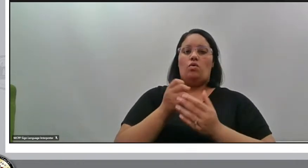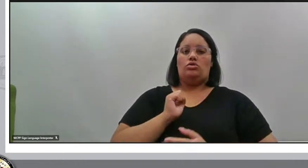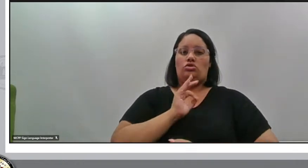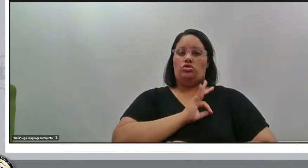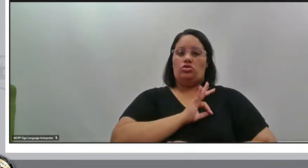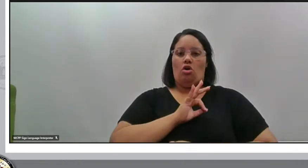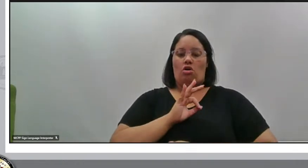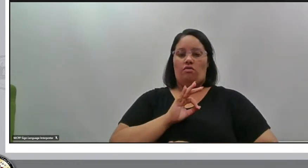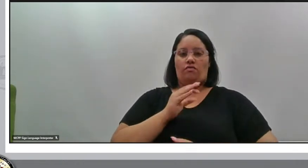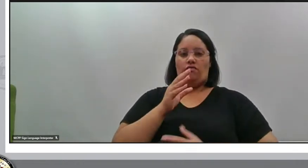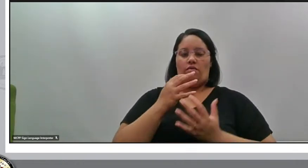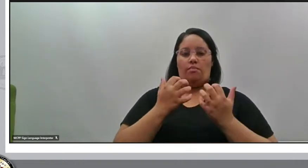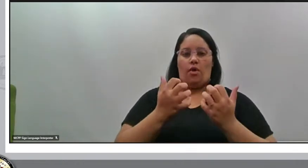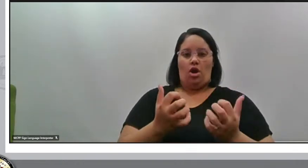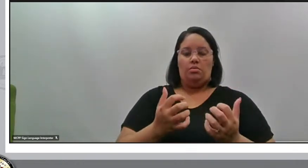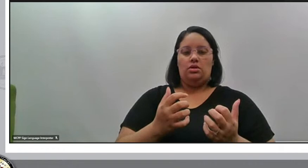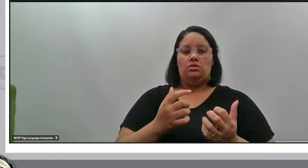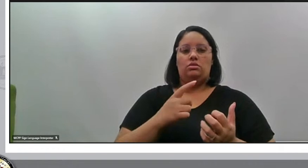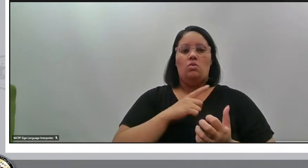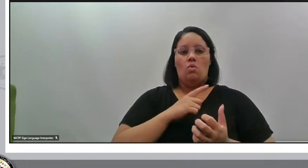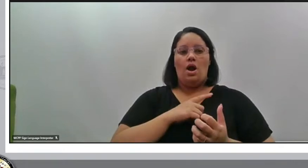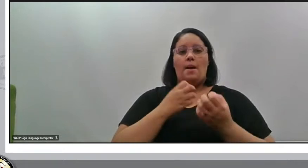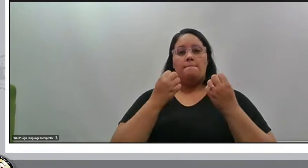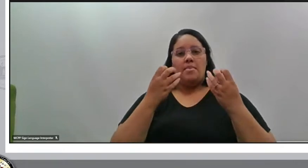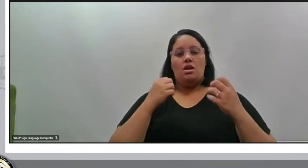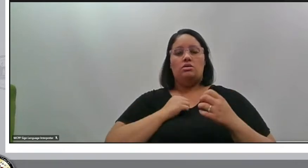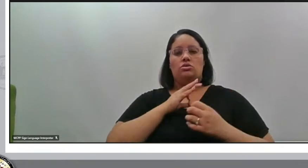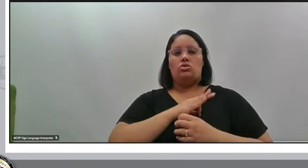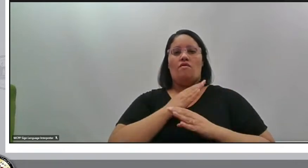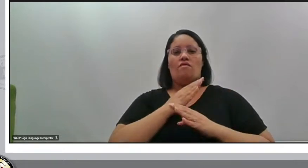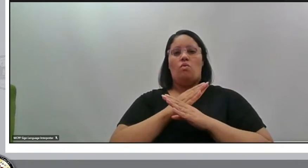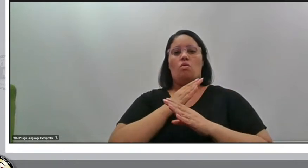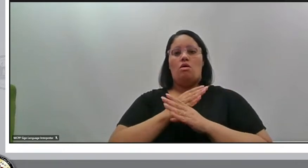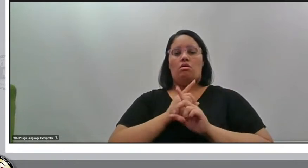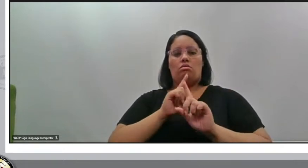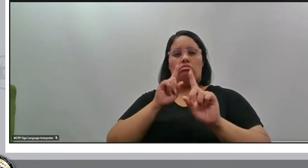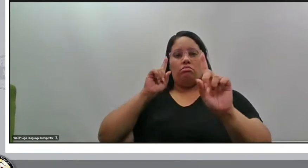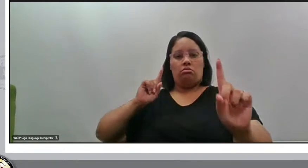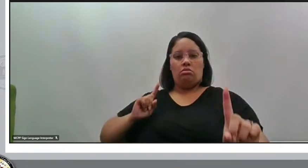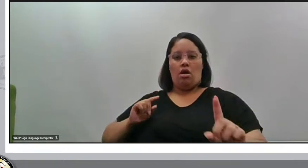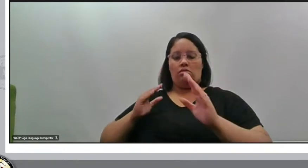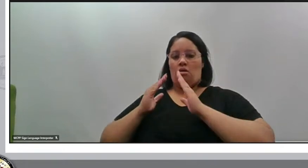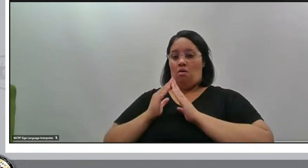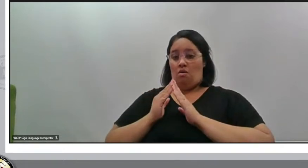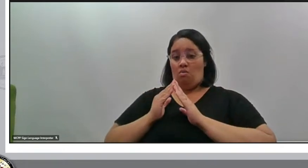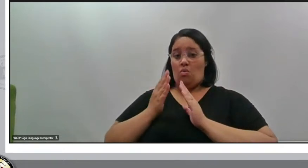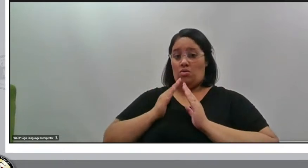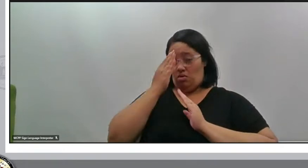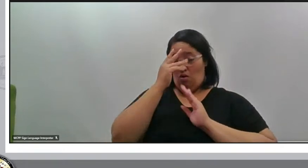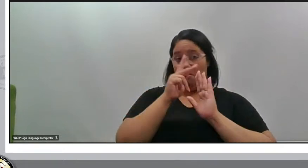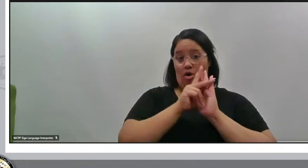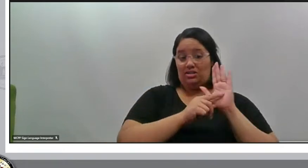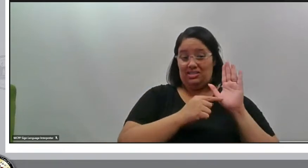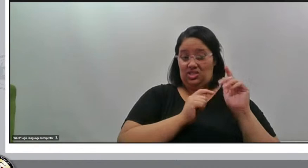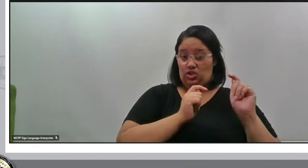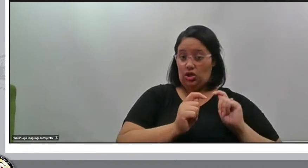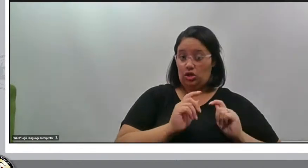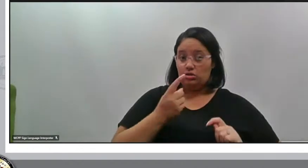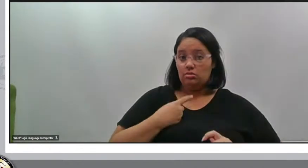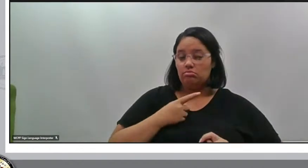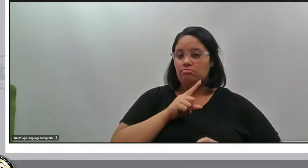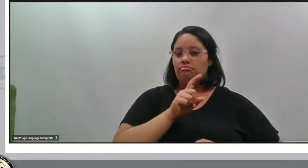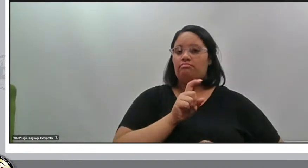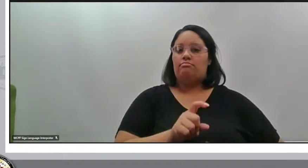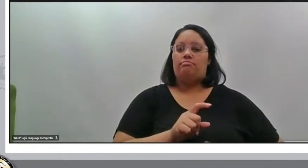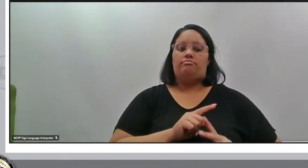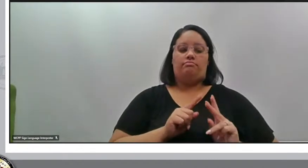line with most staff working remotely. Has that policy been changed? And then also on page